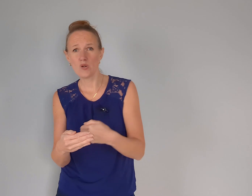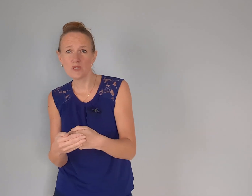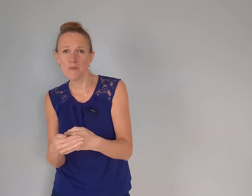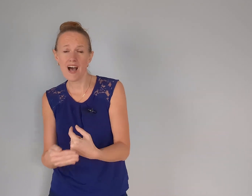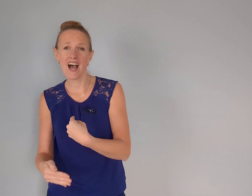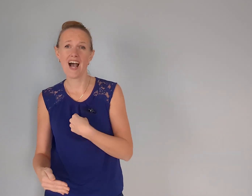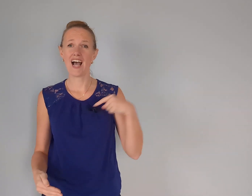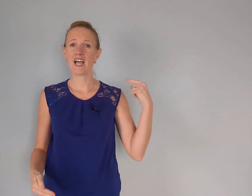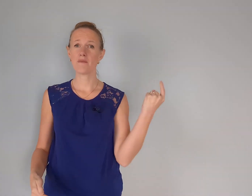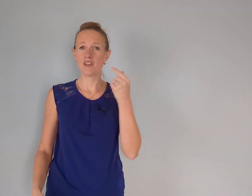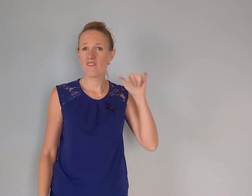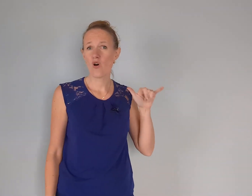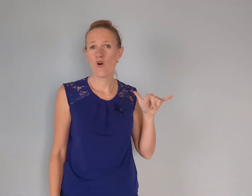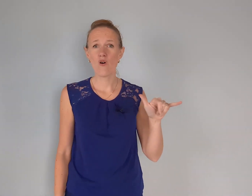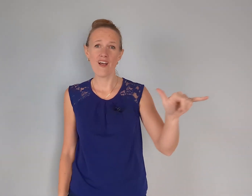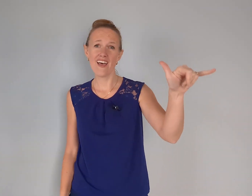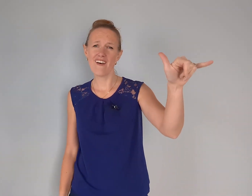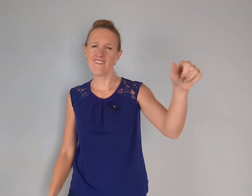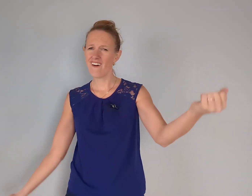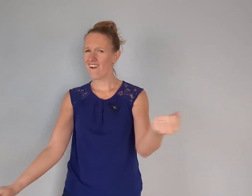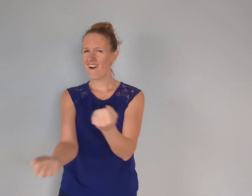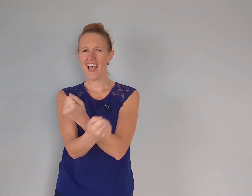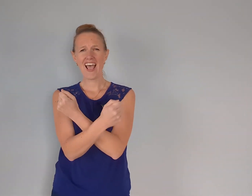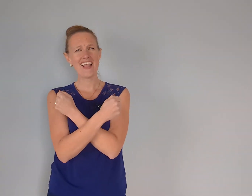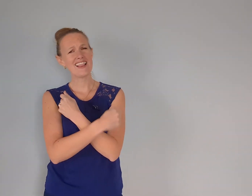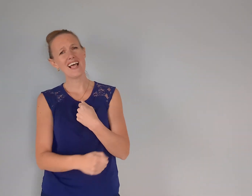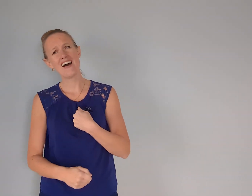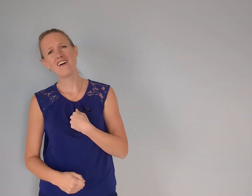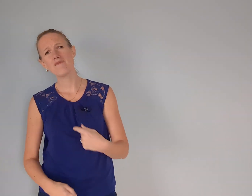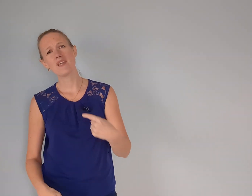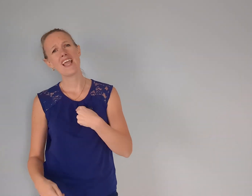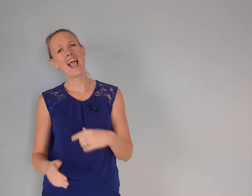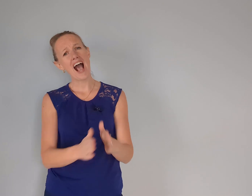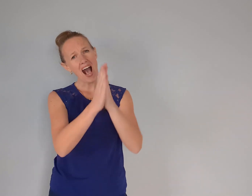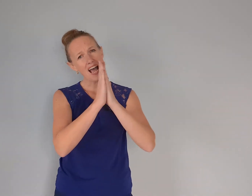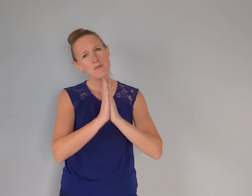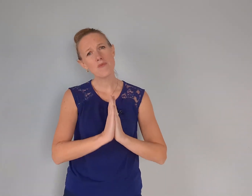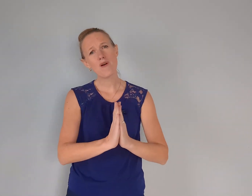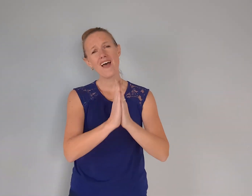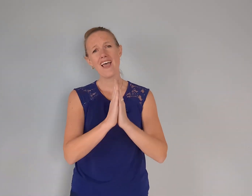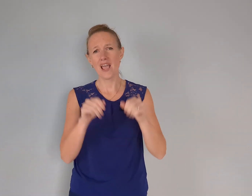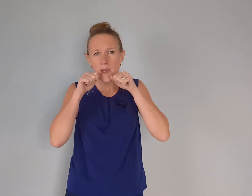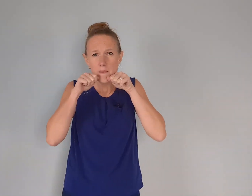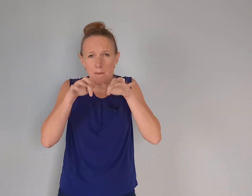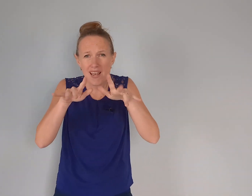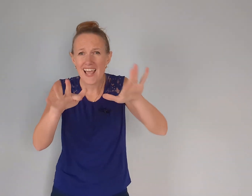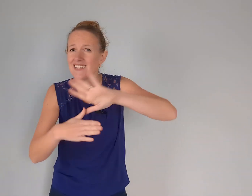Close by me forever and love me, I pray.